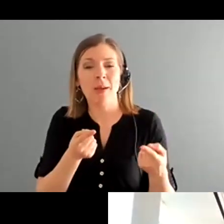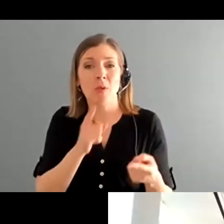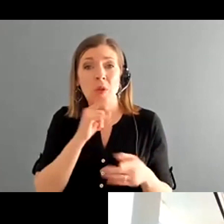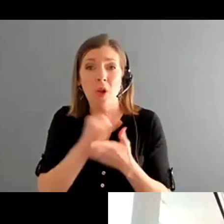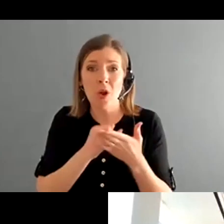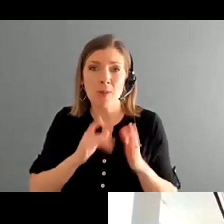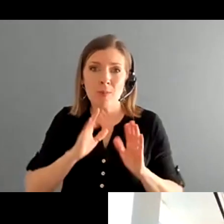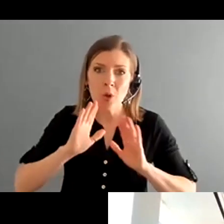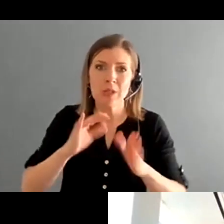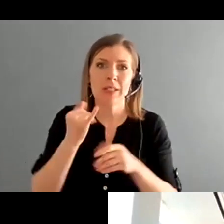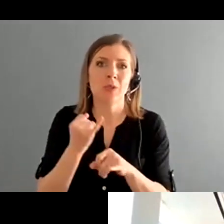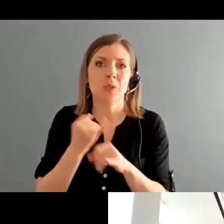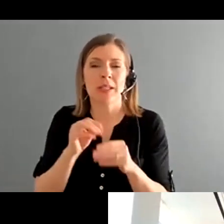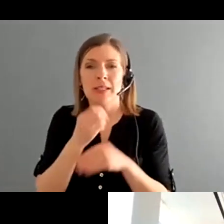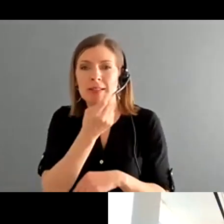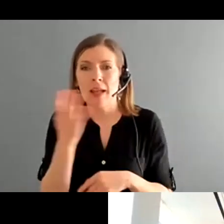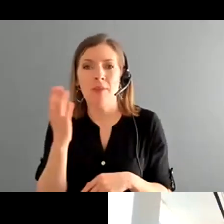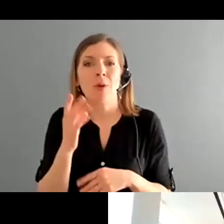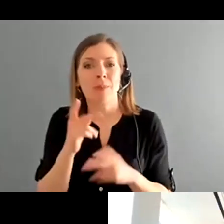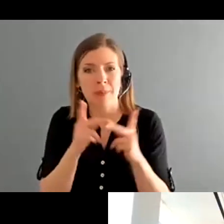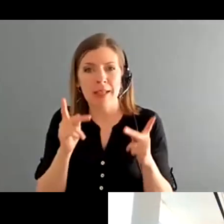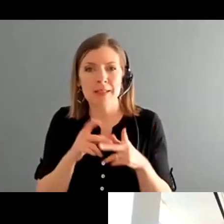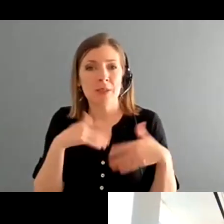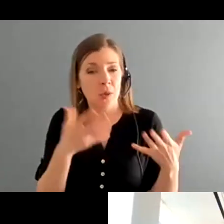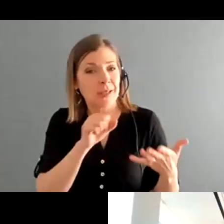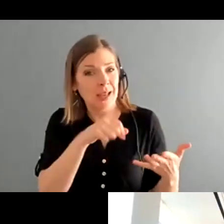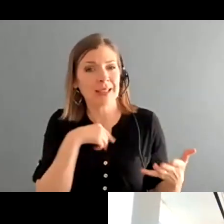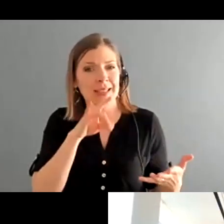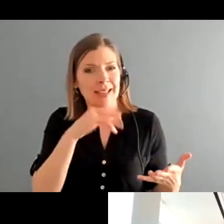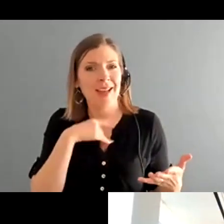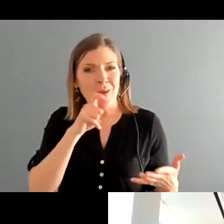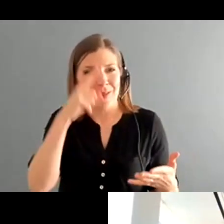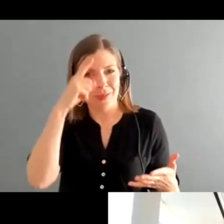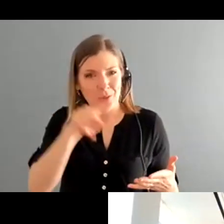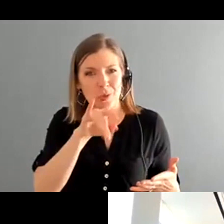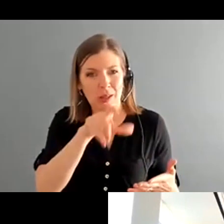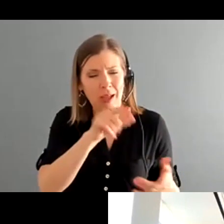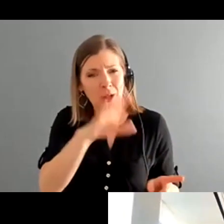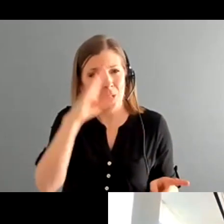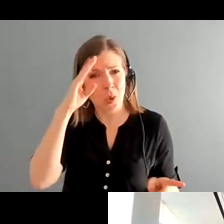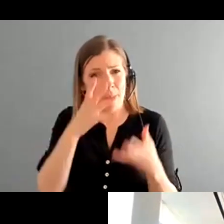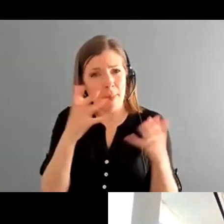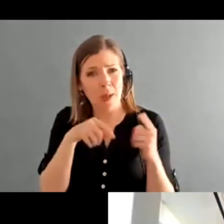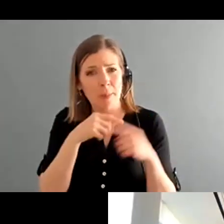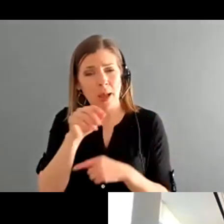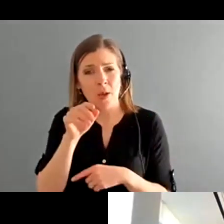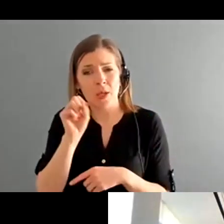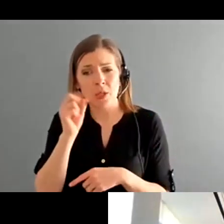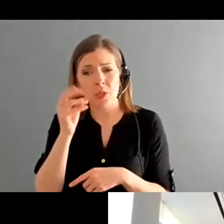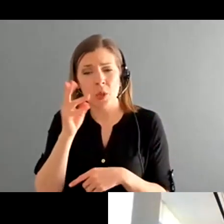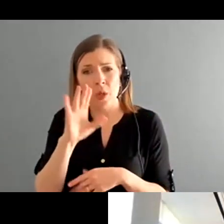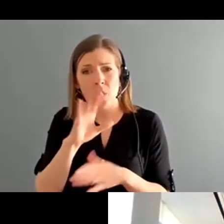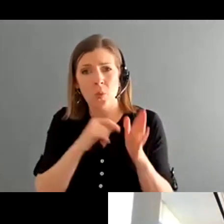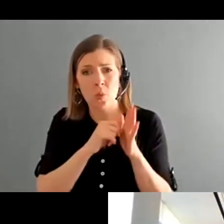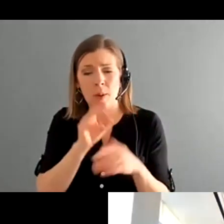the institutions in several ways. So I did have a question for you, Julia. Did you know much about Madalena showing her work during